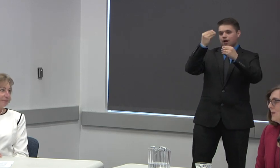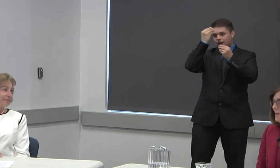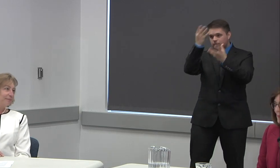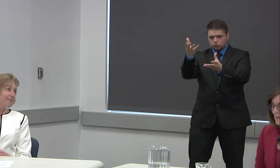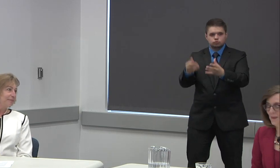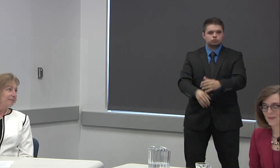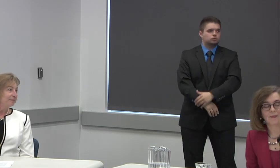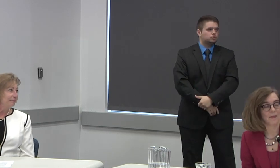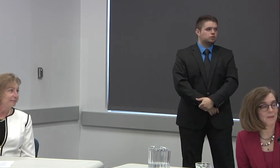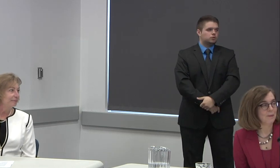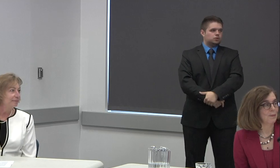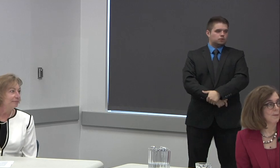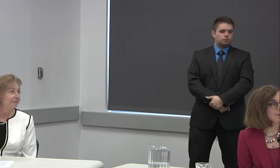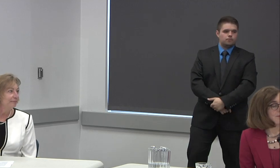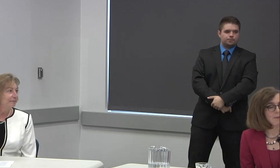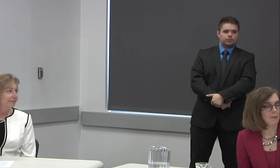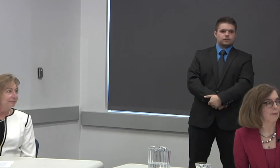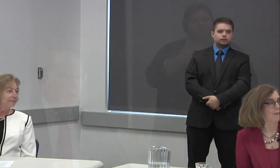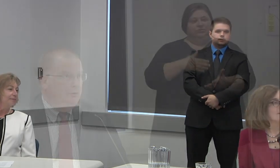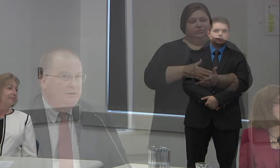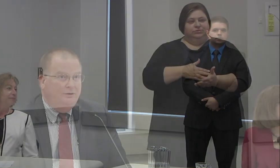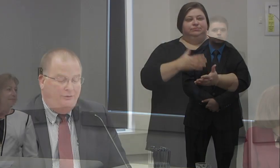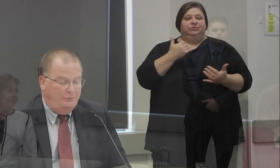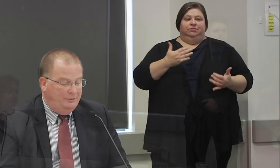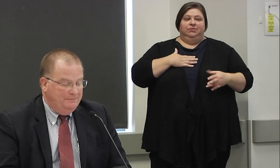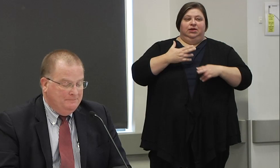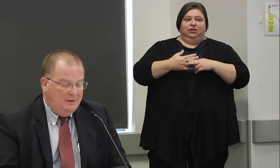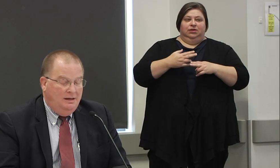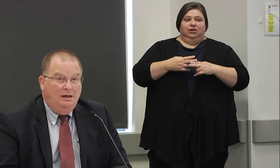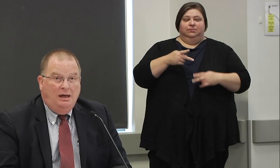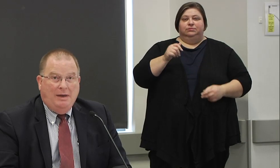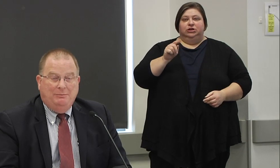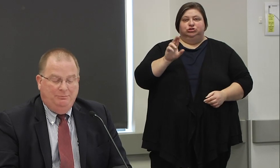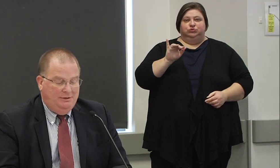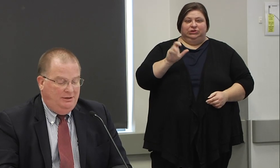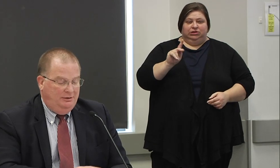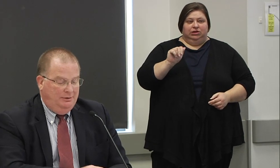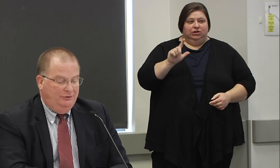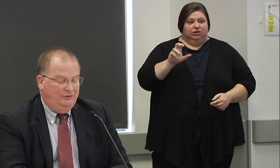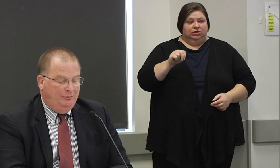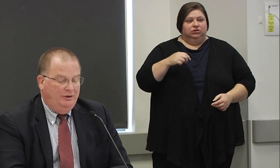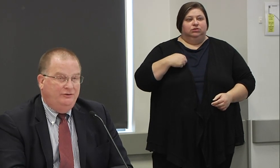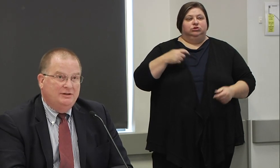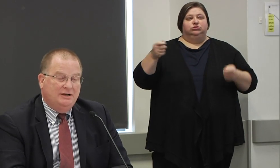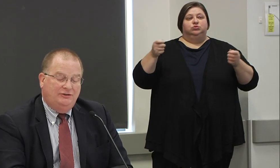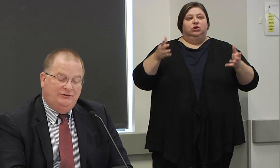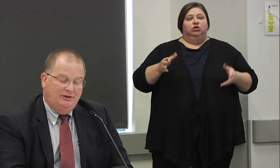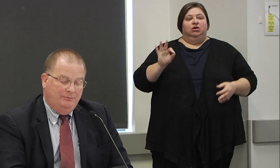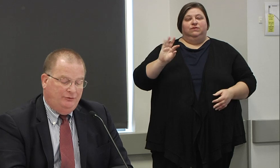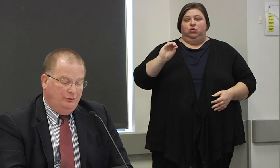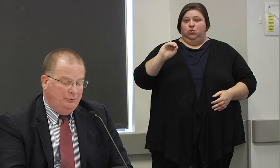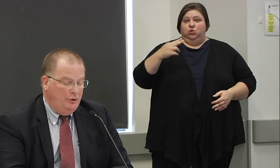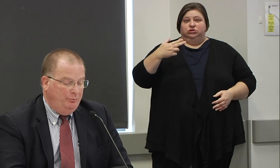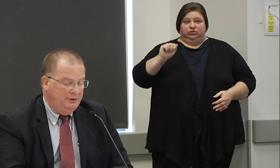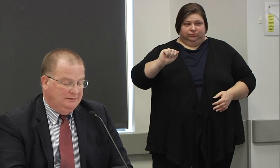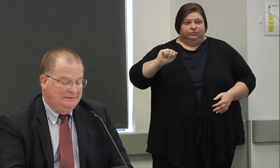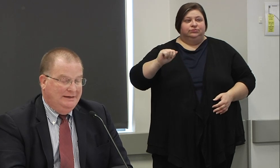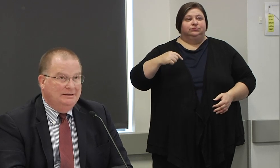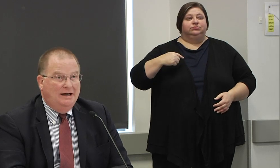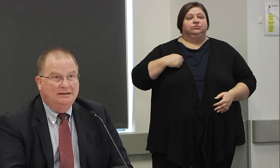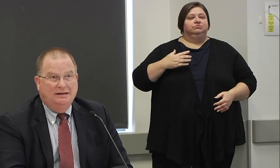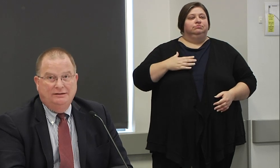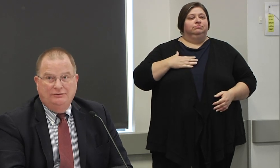Doctor. Again, I'm Patrick Allen, Director of the Oregon Health Authority. I'm happy to be here to be able to summarize the next steps toward reopening and